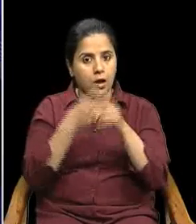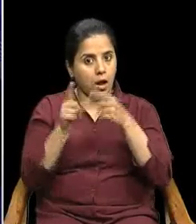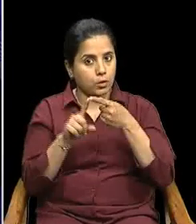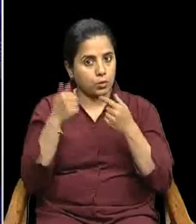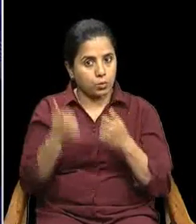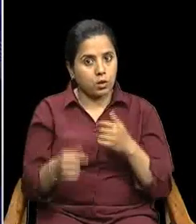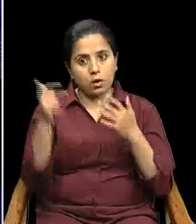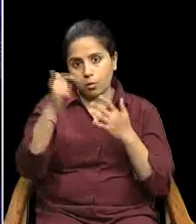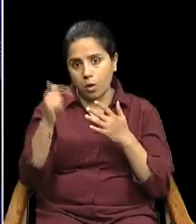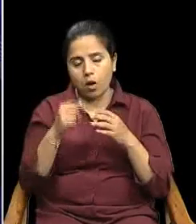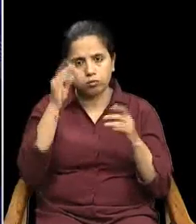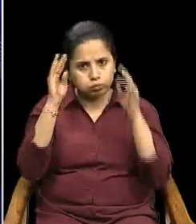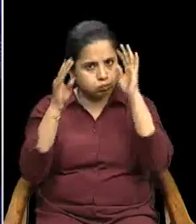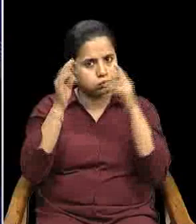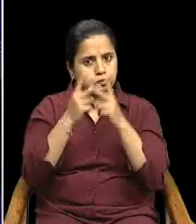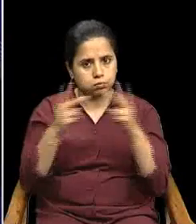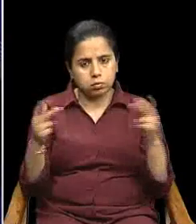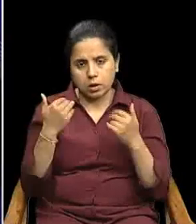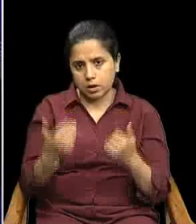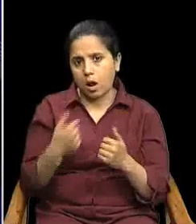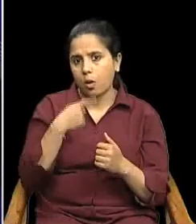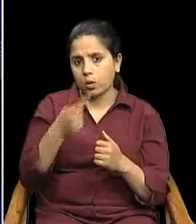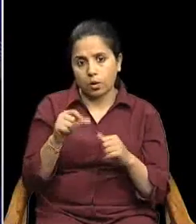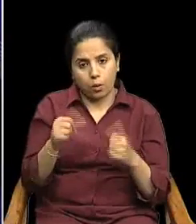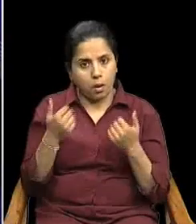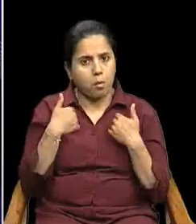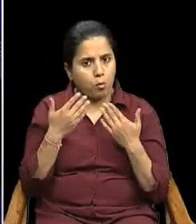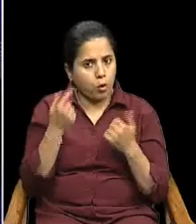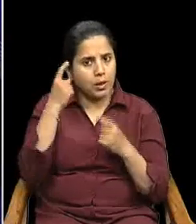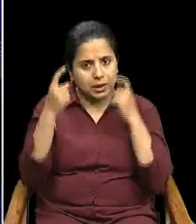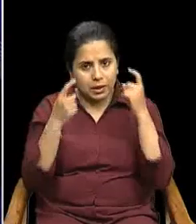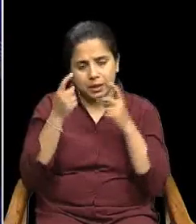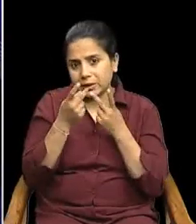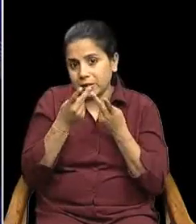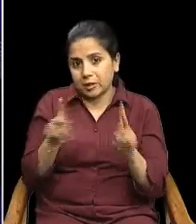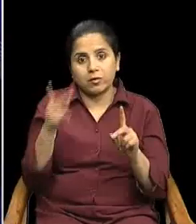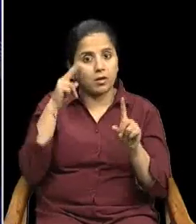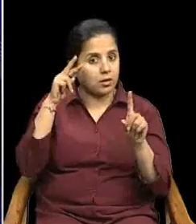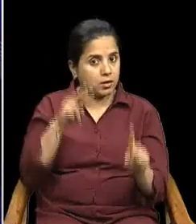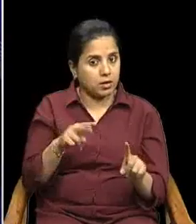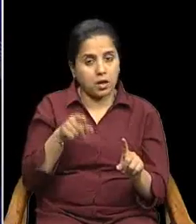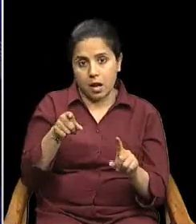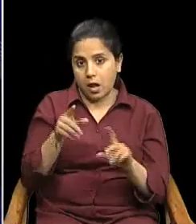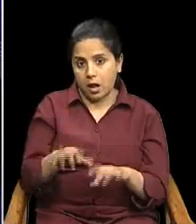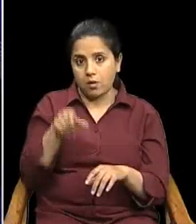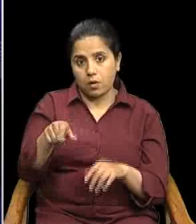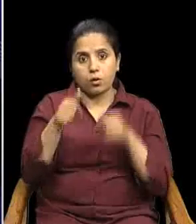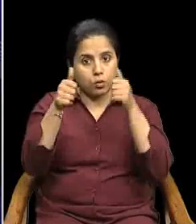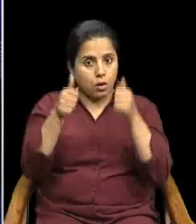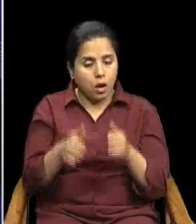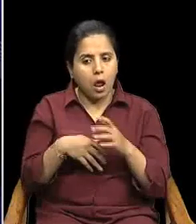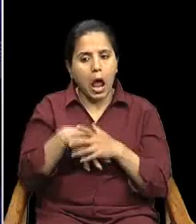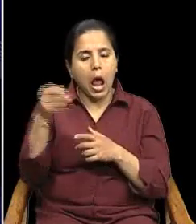attributes, creativity. Now, to be able to think differently and have an